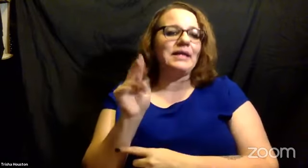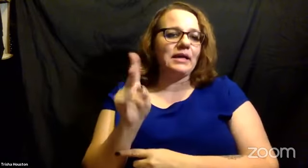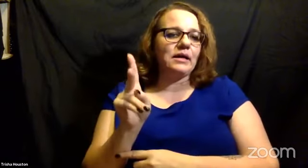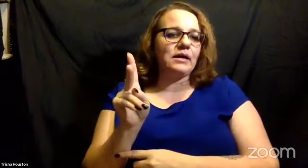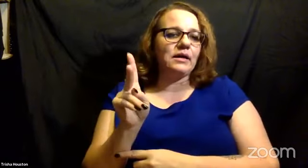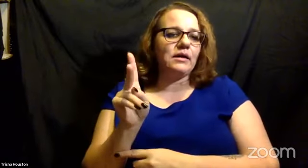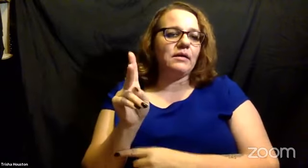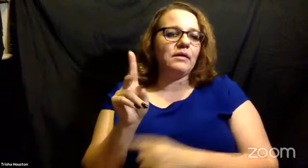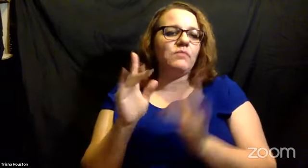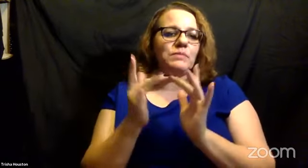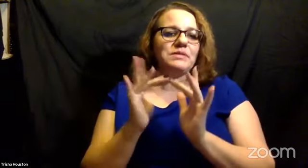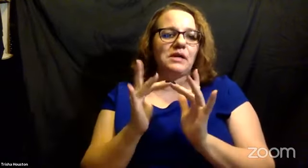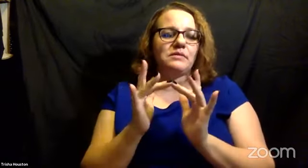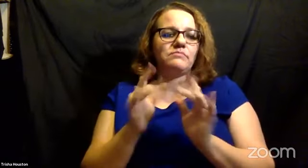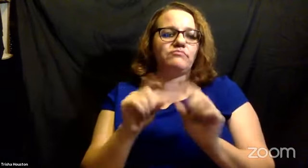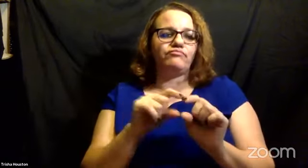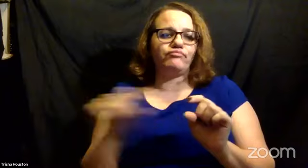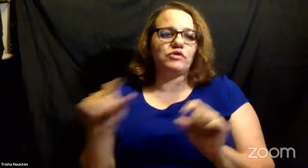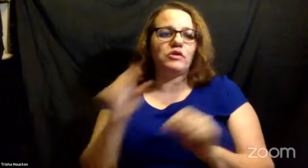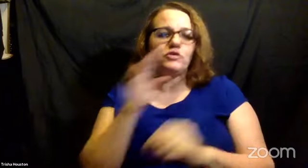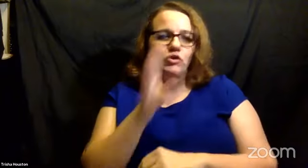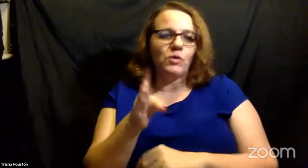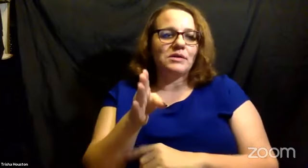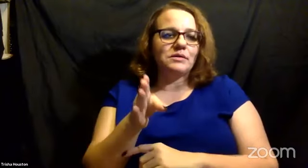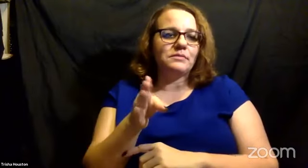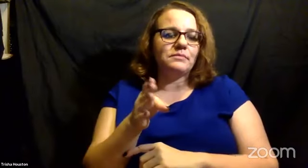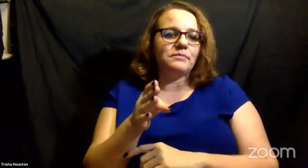Said we will add the link to the website.